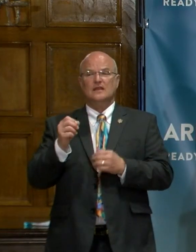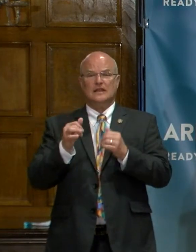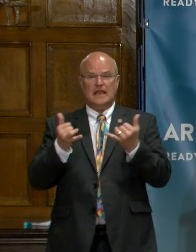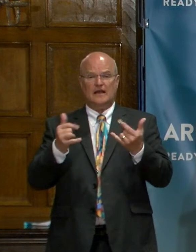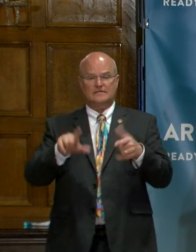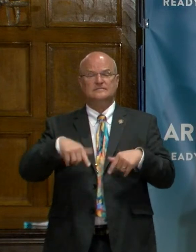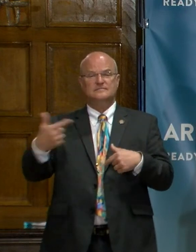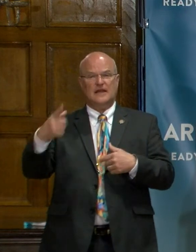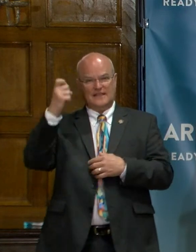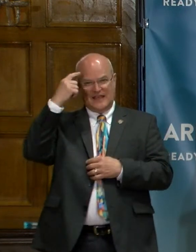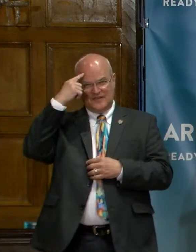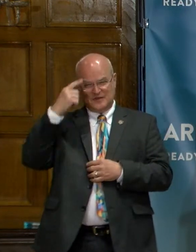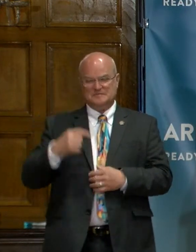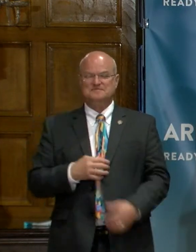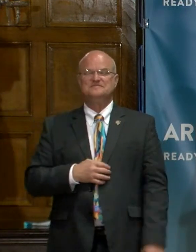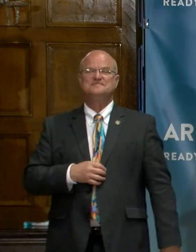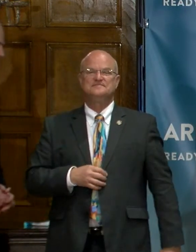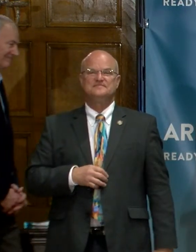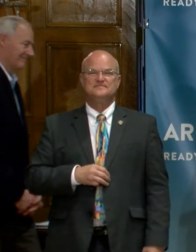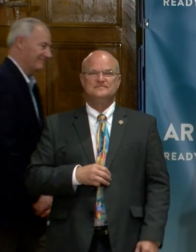With that, I'll turn it back over to the governor.